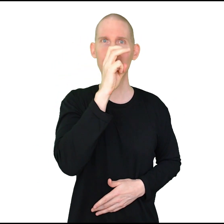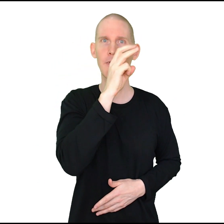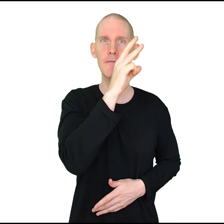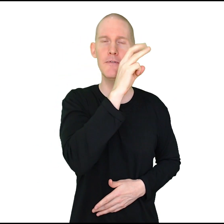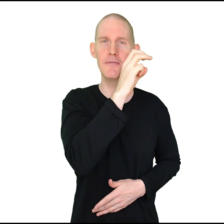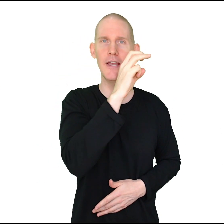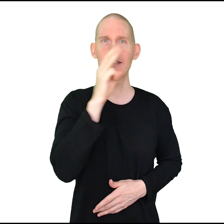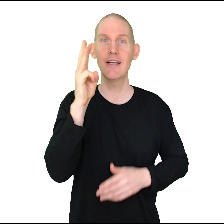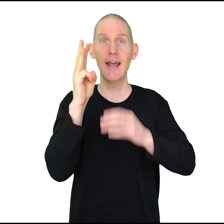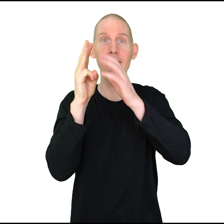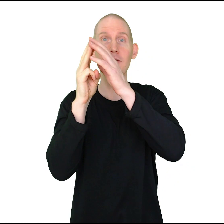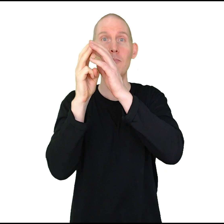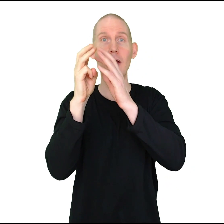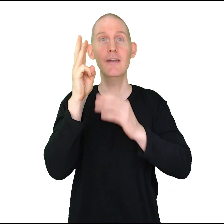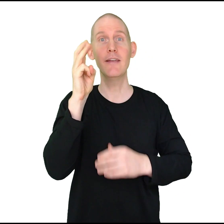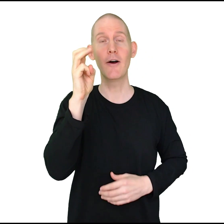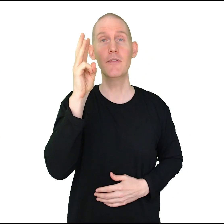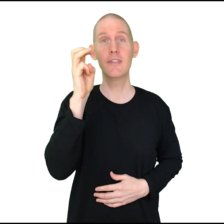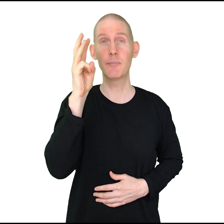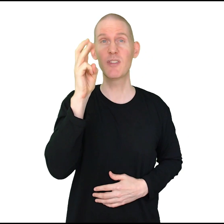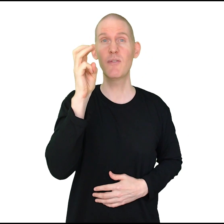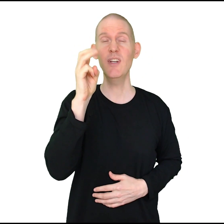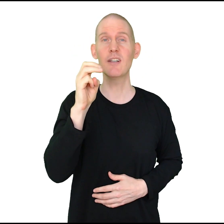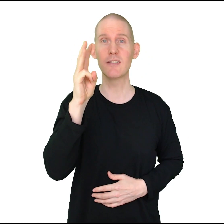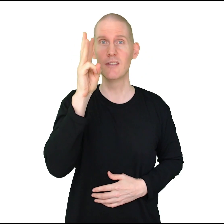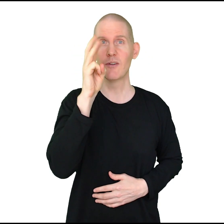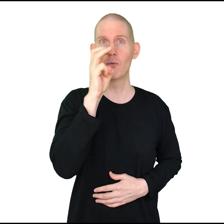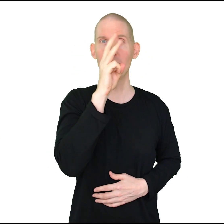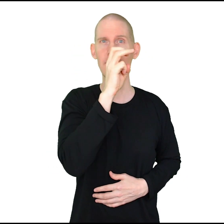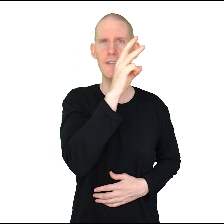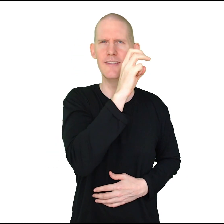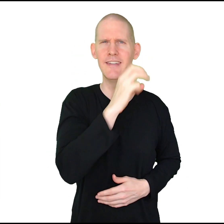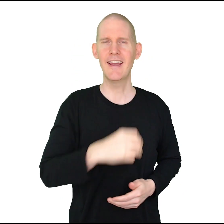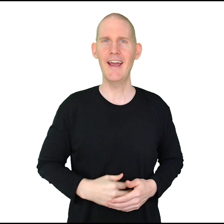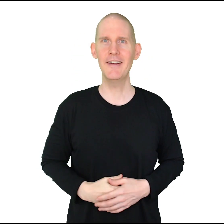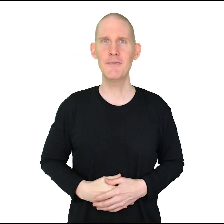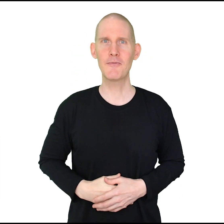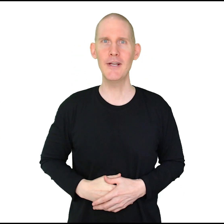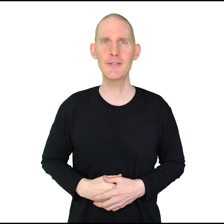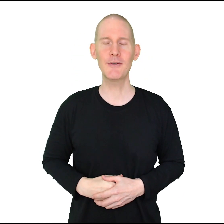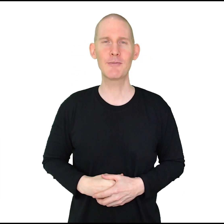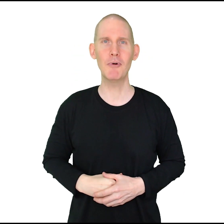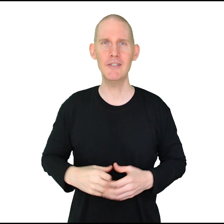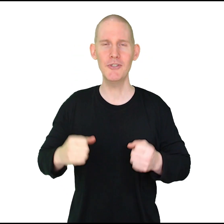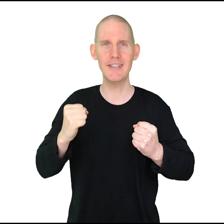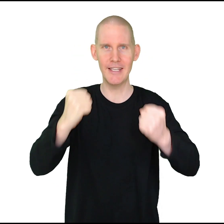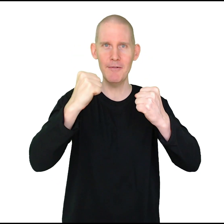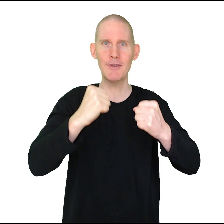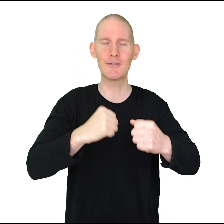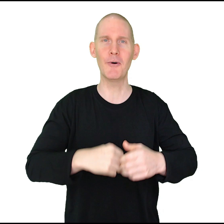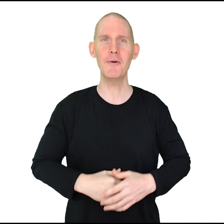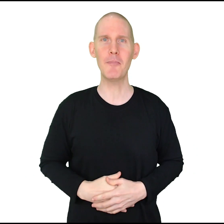of your face as you bend down the tips of the fingers. Weird. Add in the facial expression to give it the total